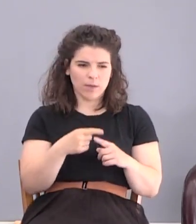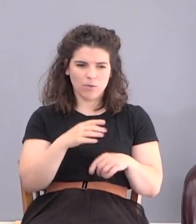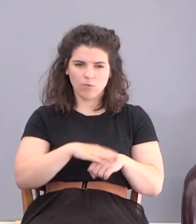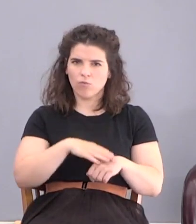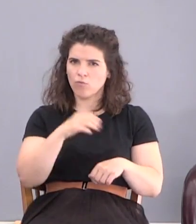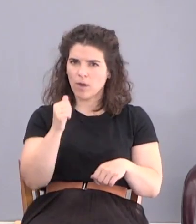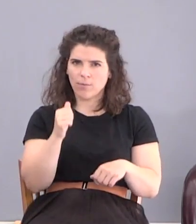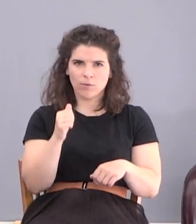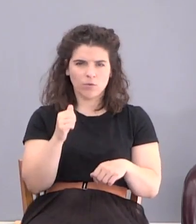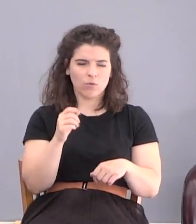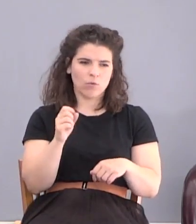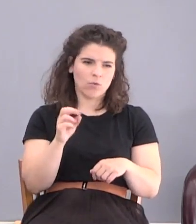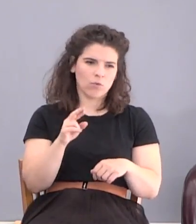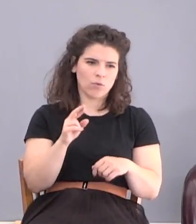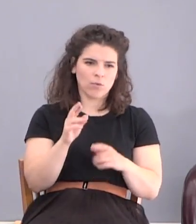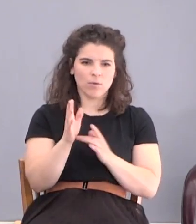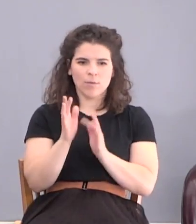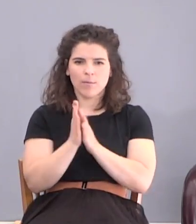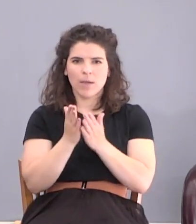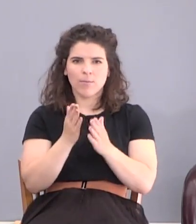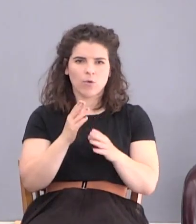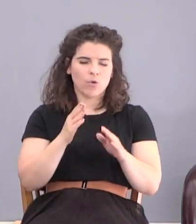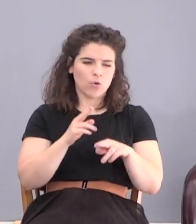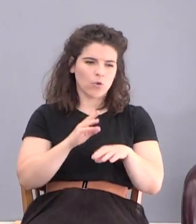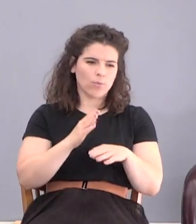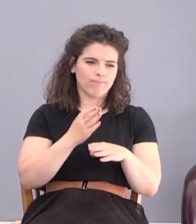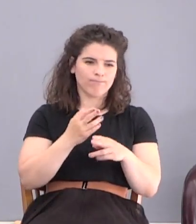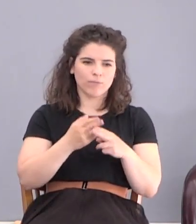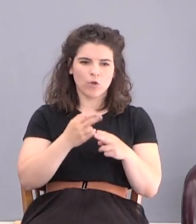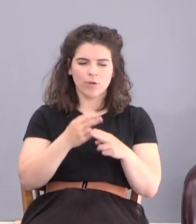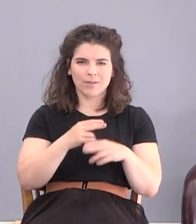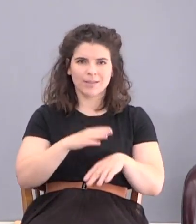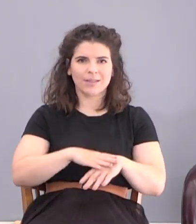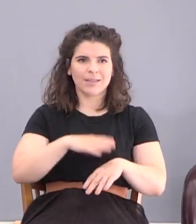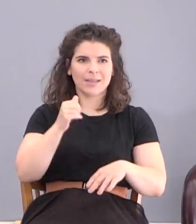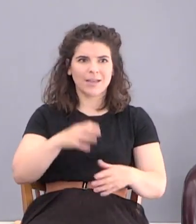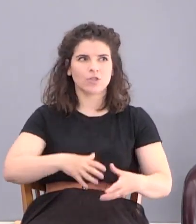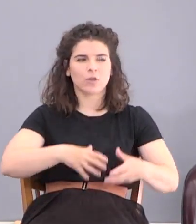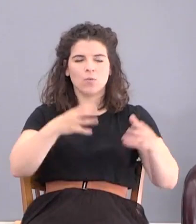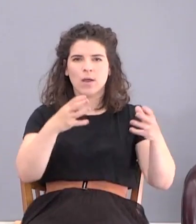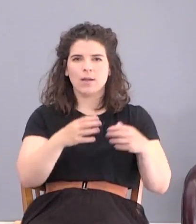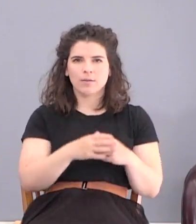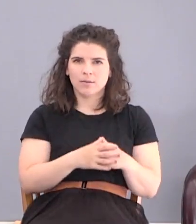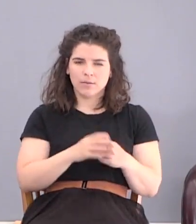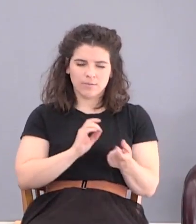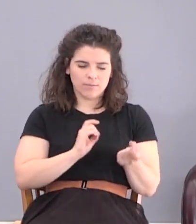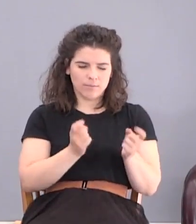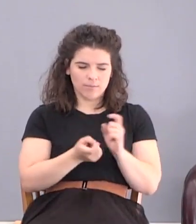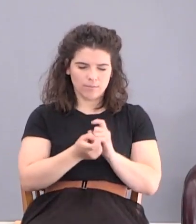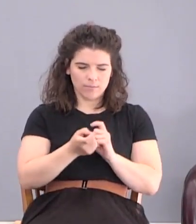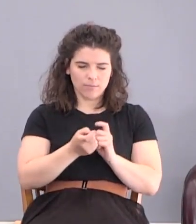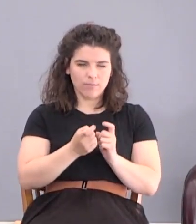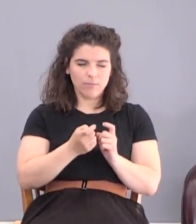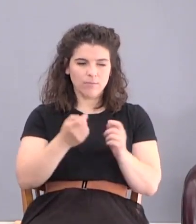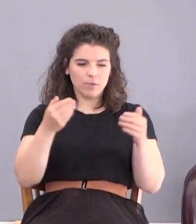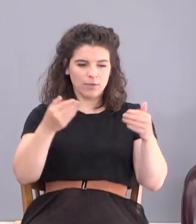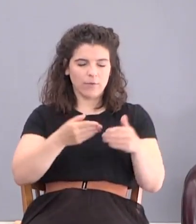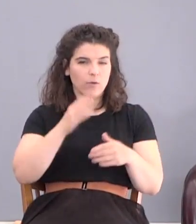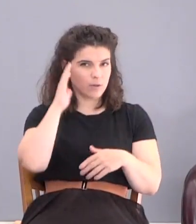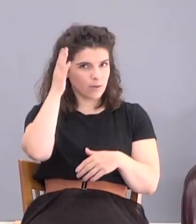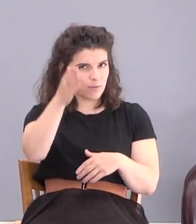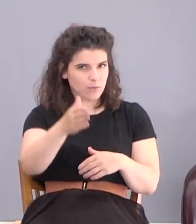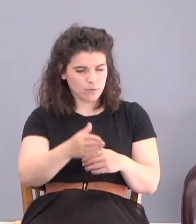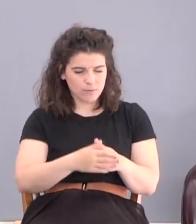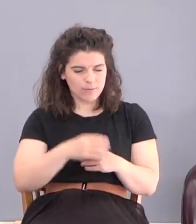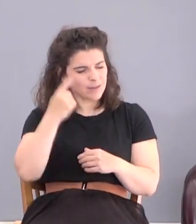rapture, or the Bible would call it the catching away. So now he's changing the focus to what that future looks like.